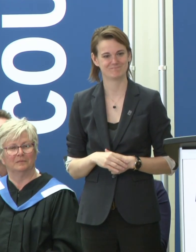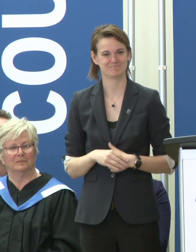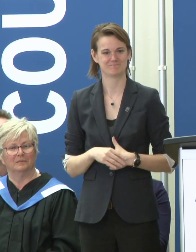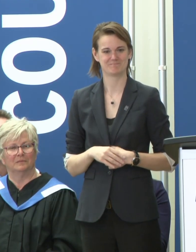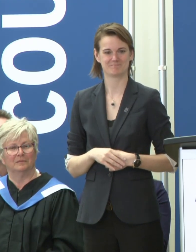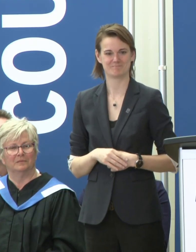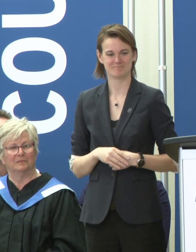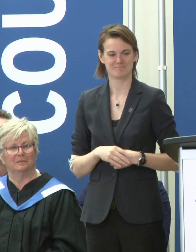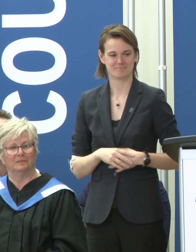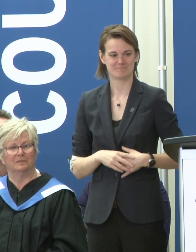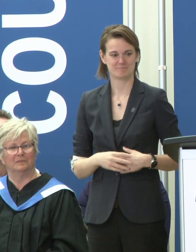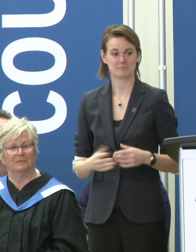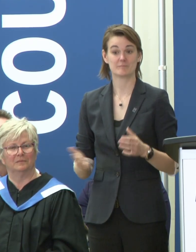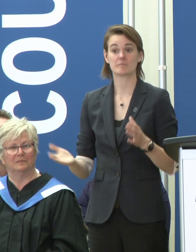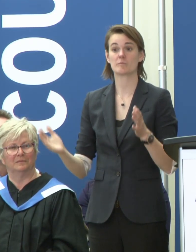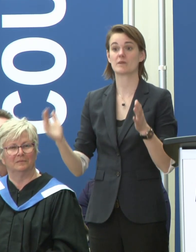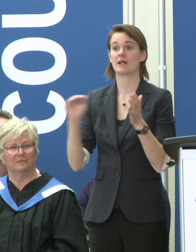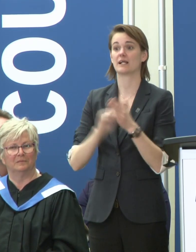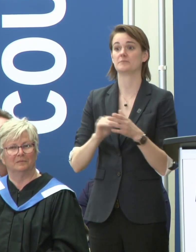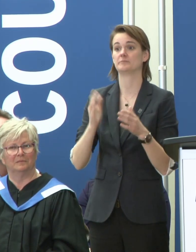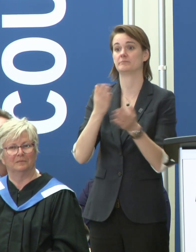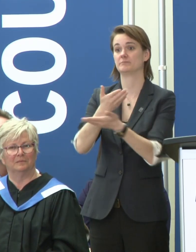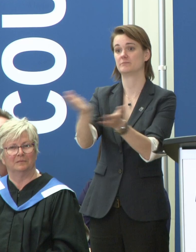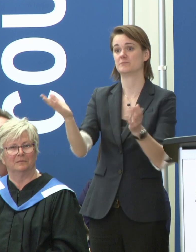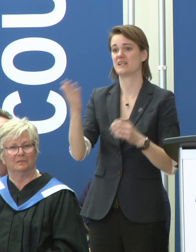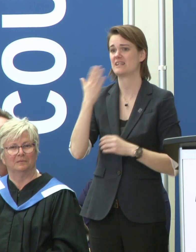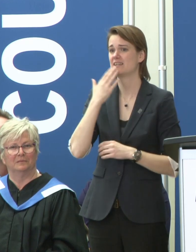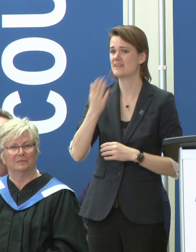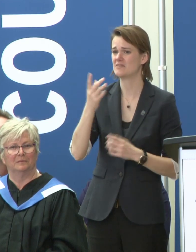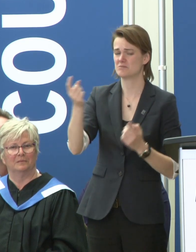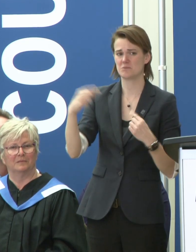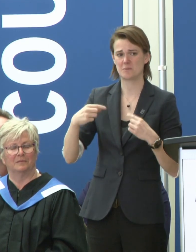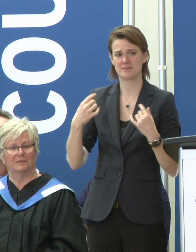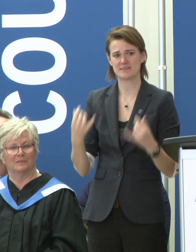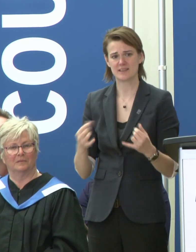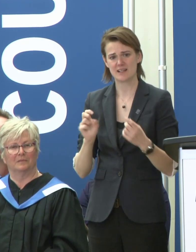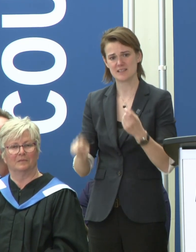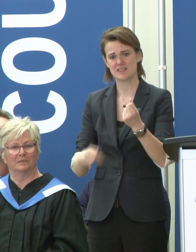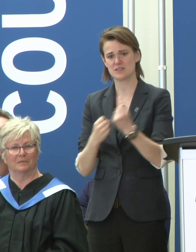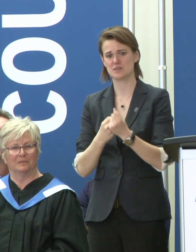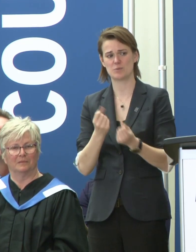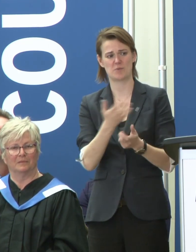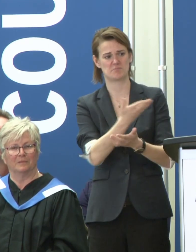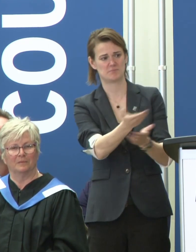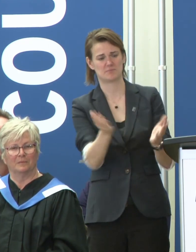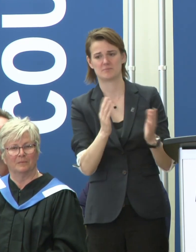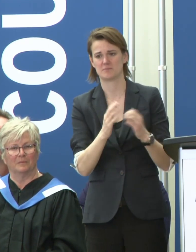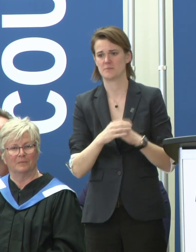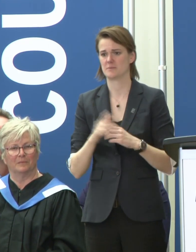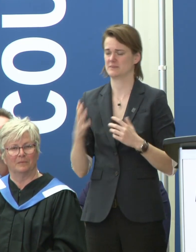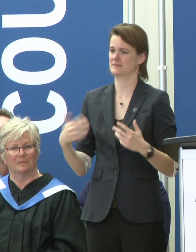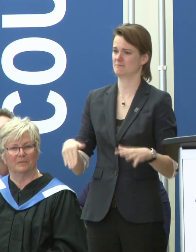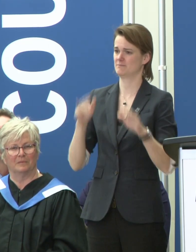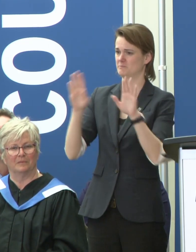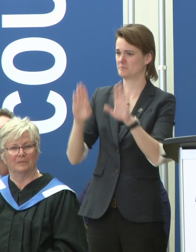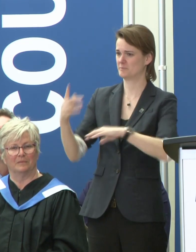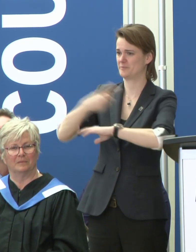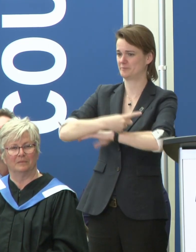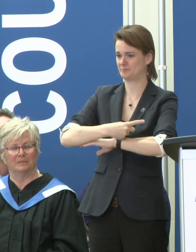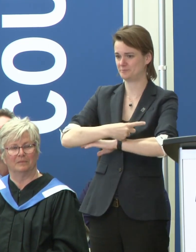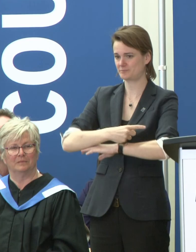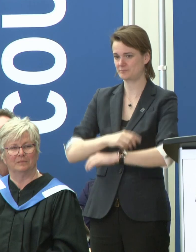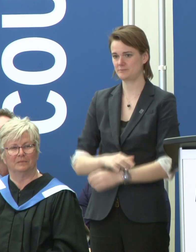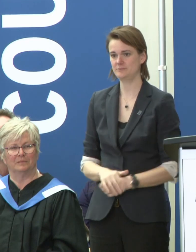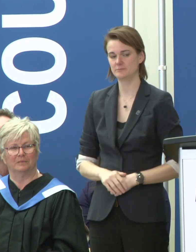Again, to all the guests, thank you for being here to support our graduates and make it a very special event. Right